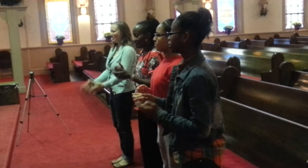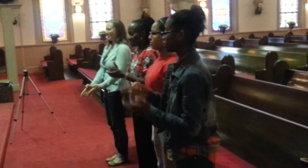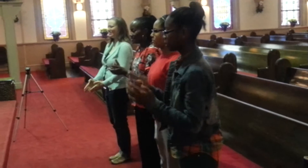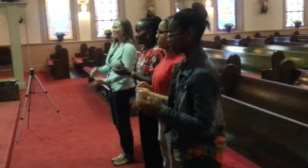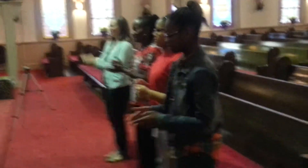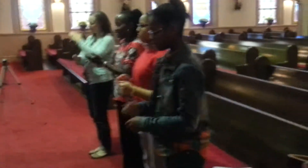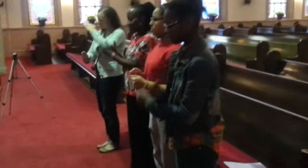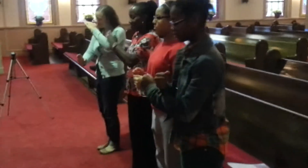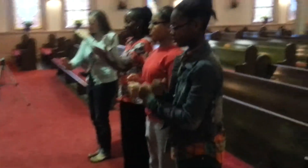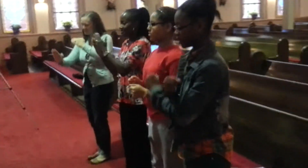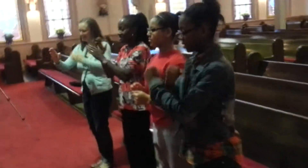Gentle